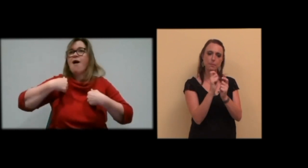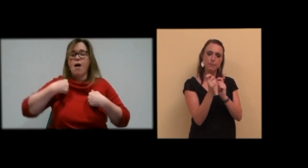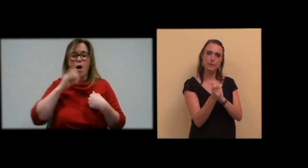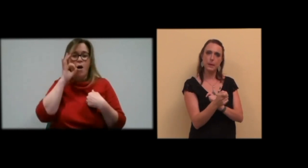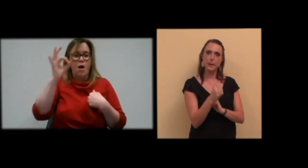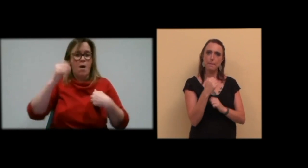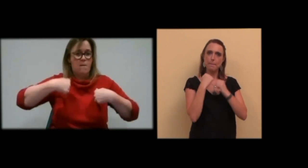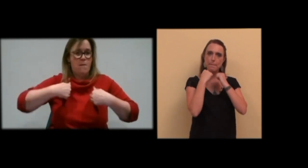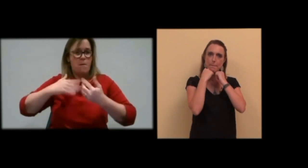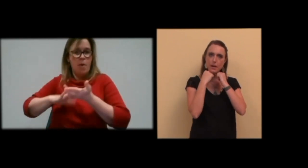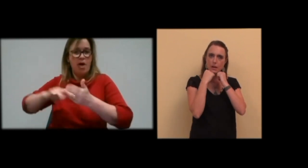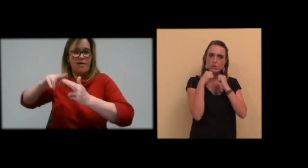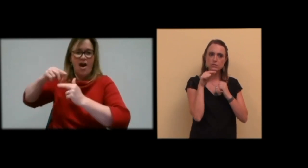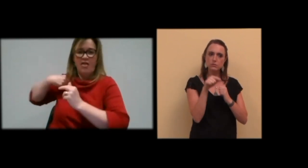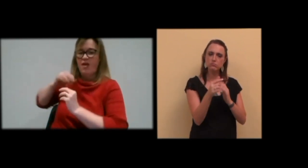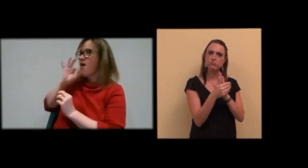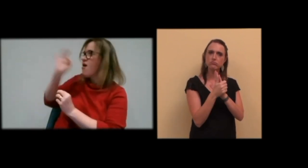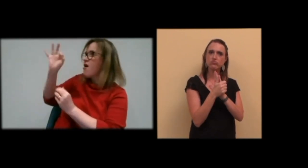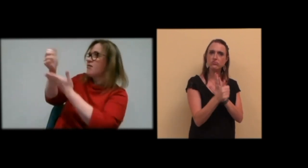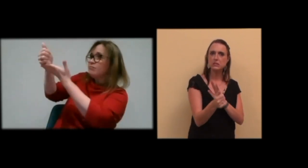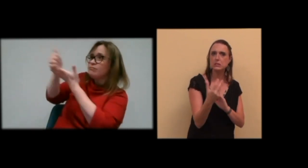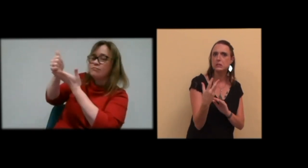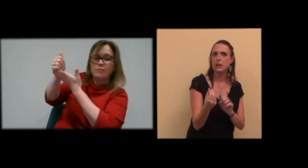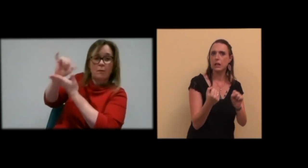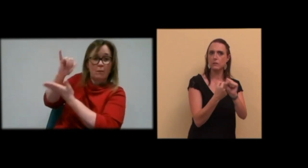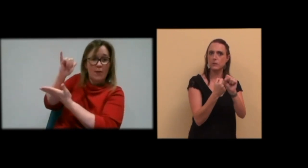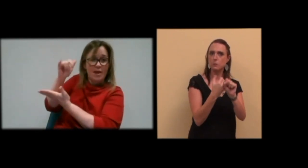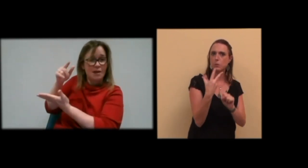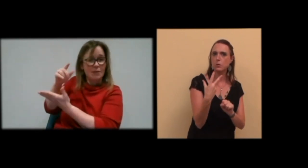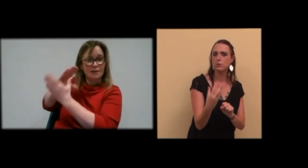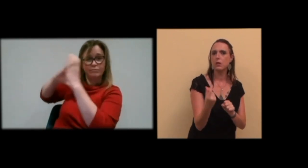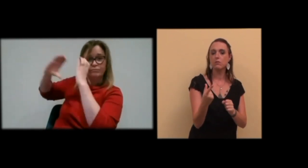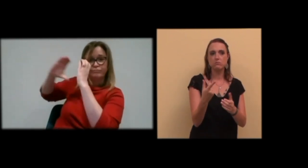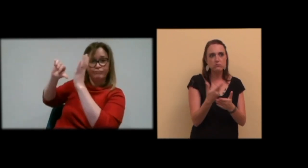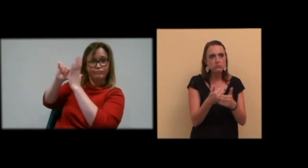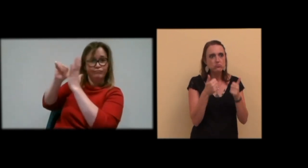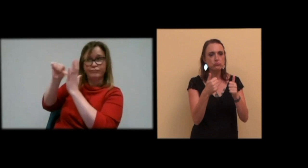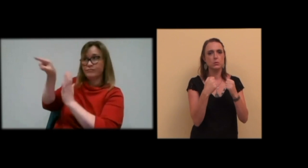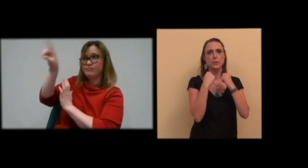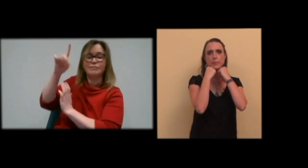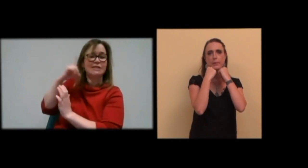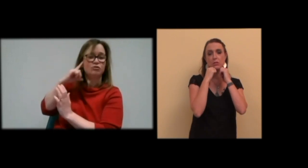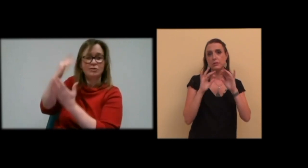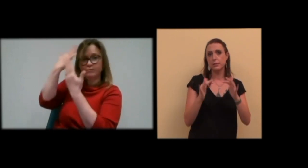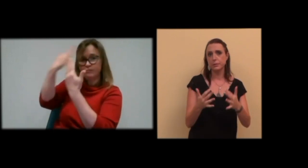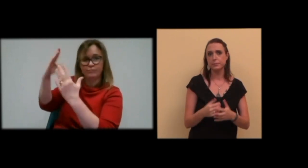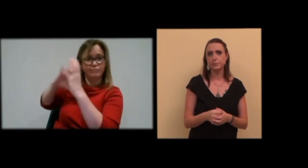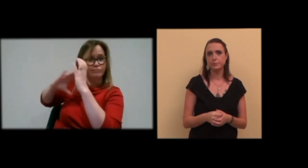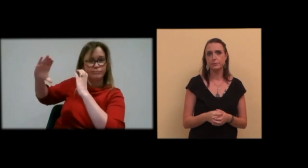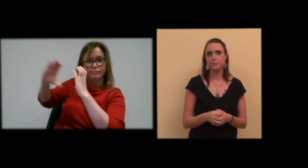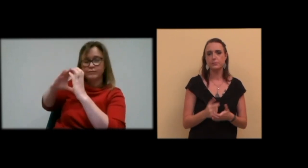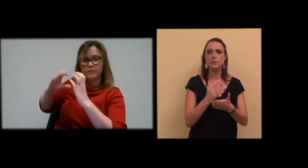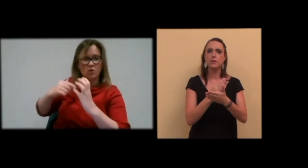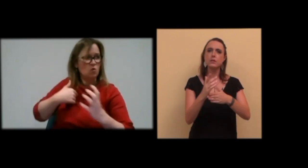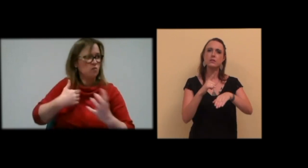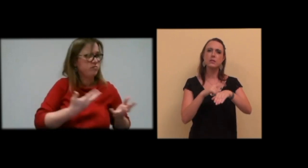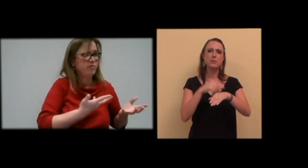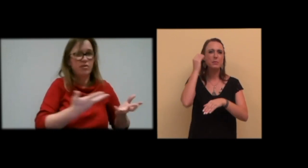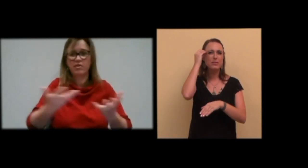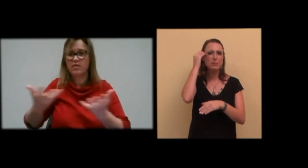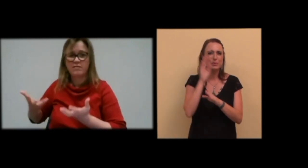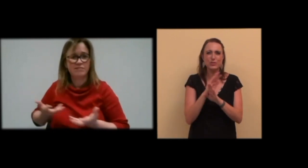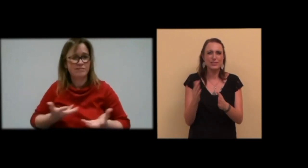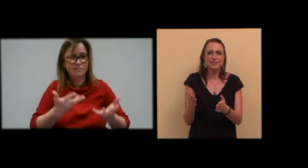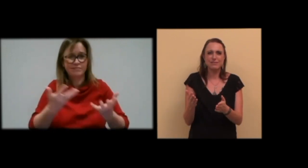much on the deaf adults when they become parents, whether they have the skills and the supports to be parents